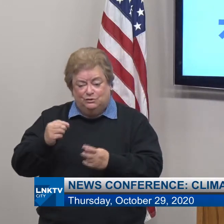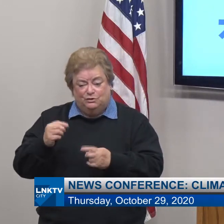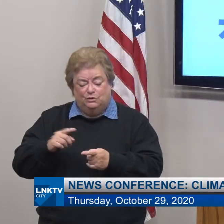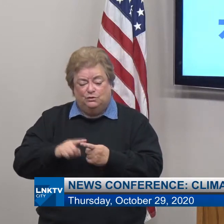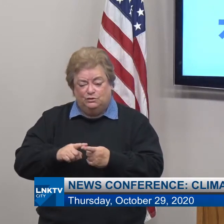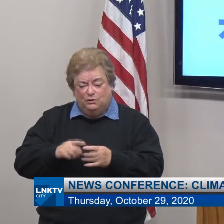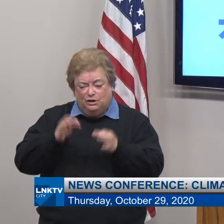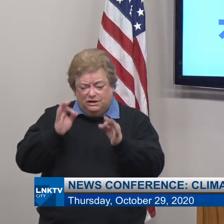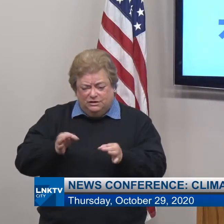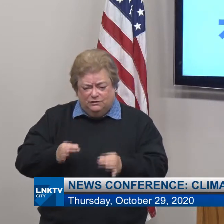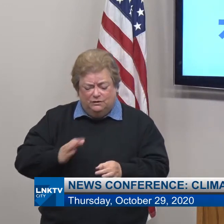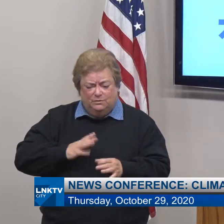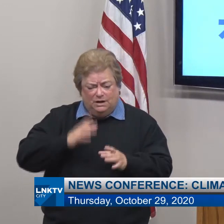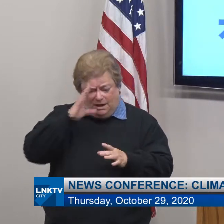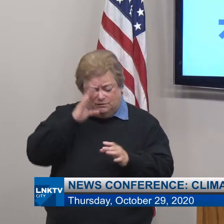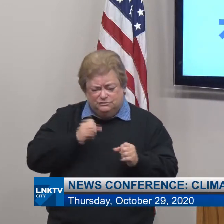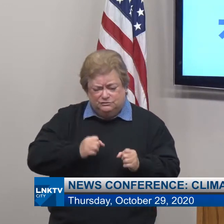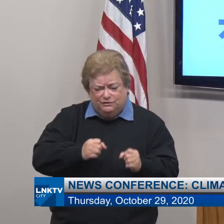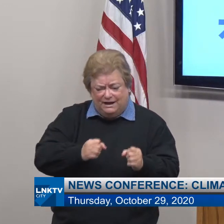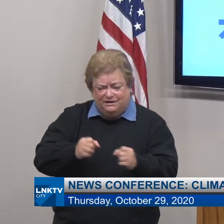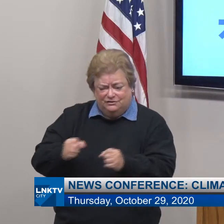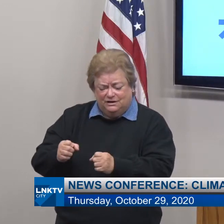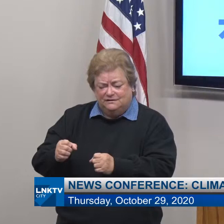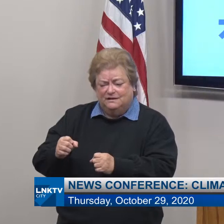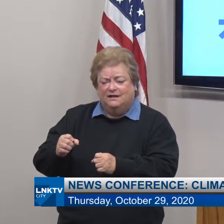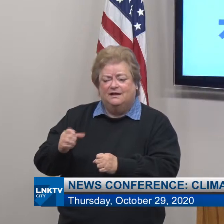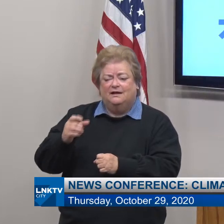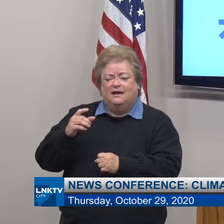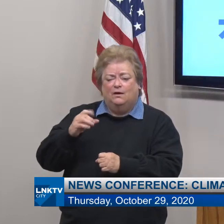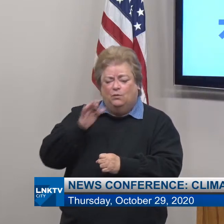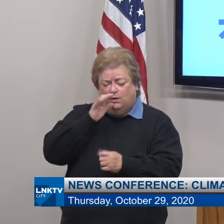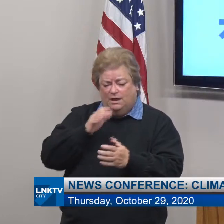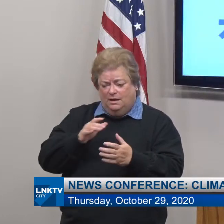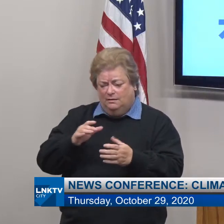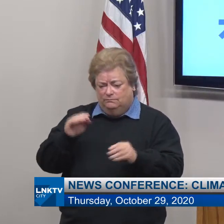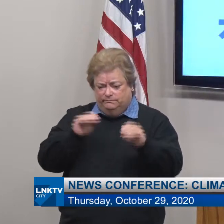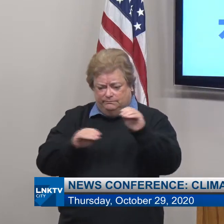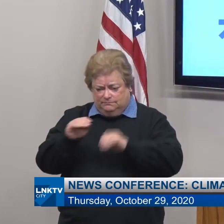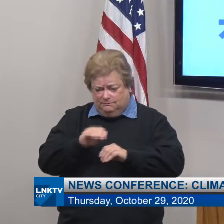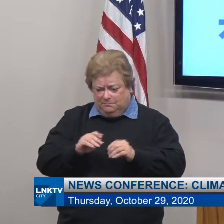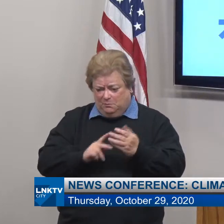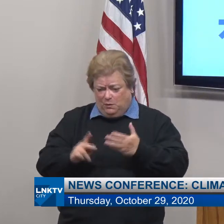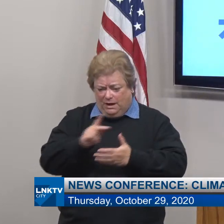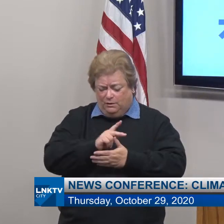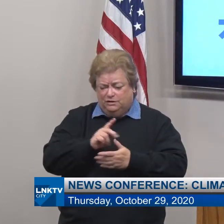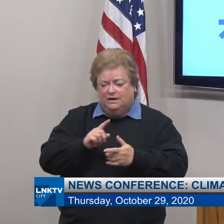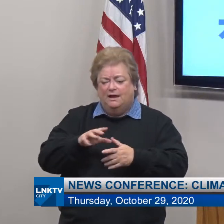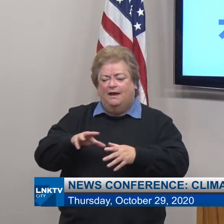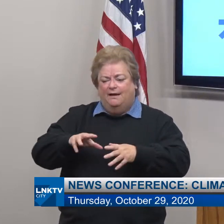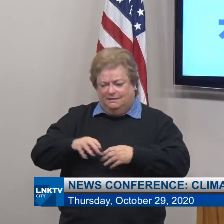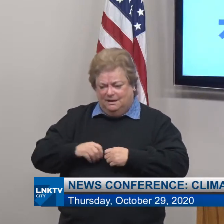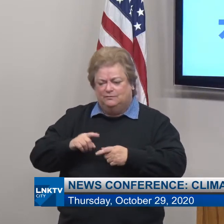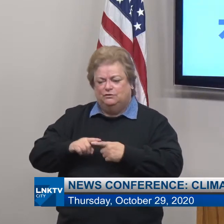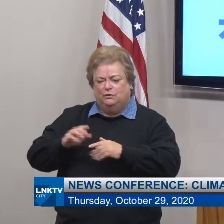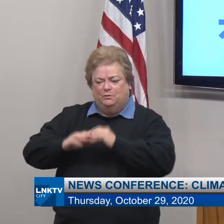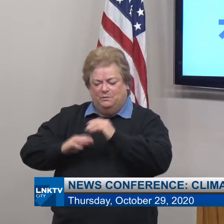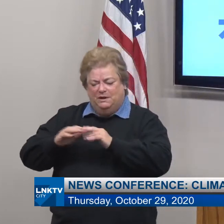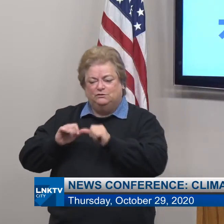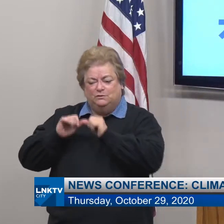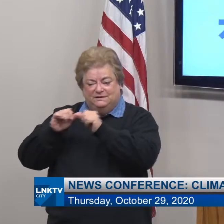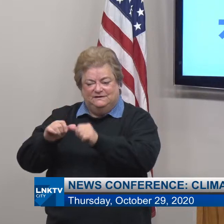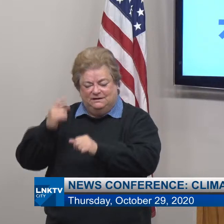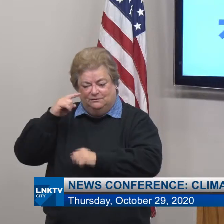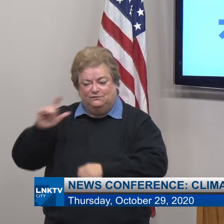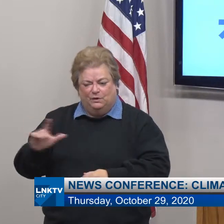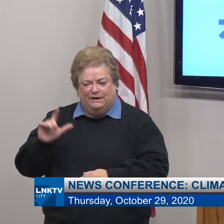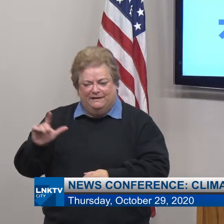strategies that support our 80 by 50 goal will be prioritized and adopted to build resilience in Lincoln. But I am